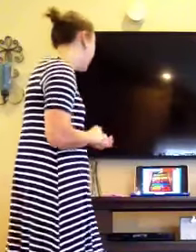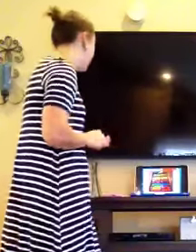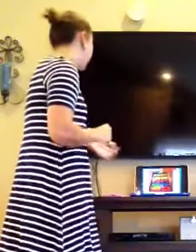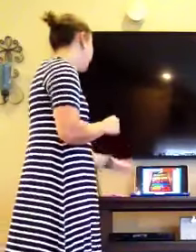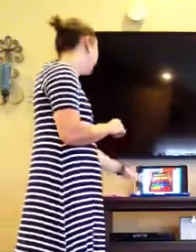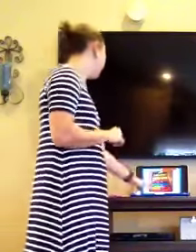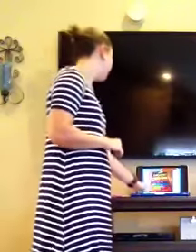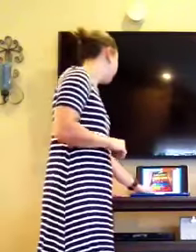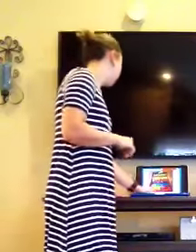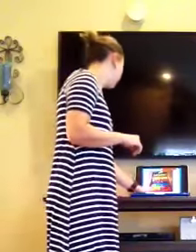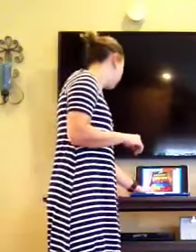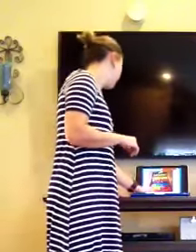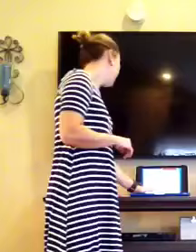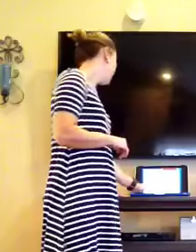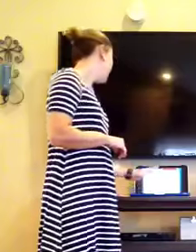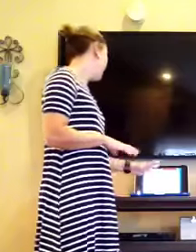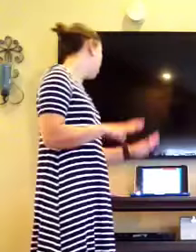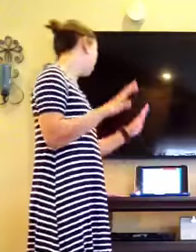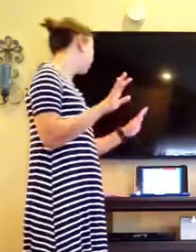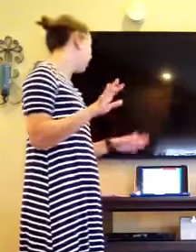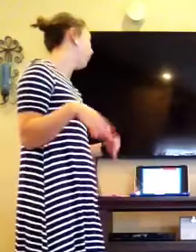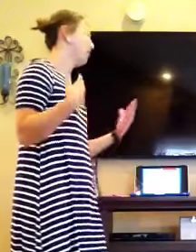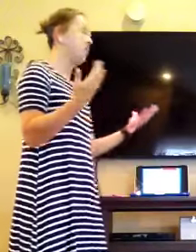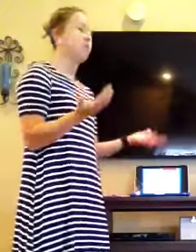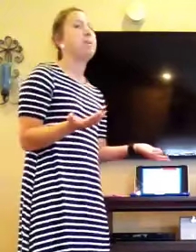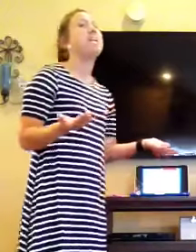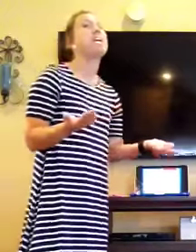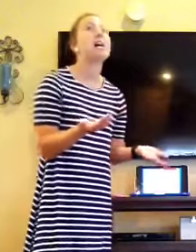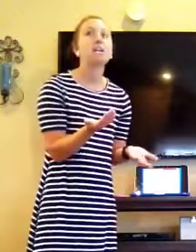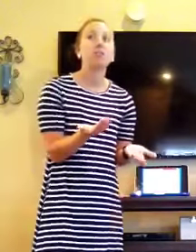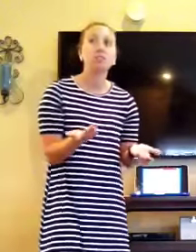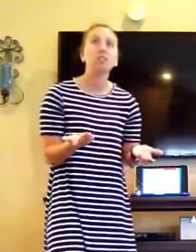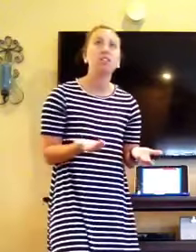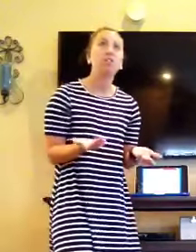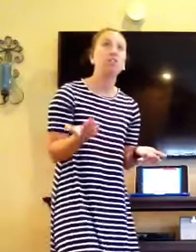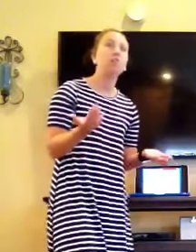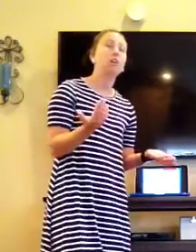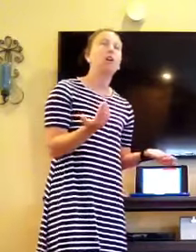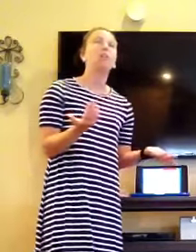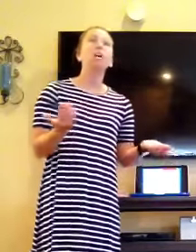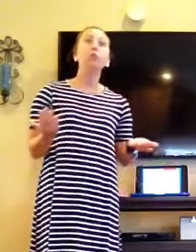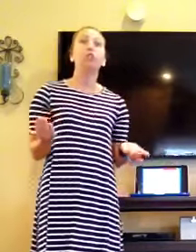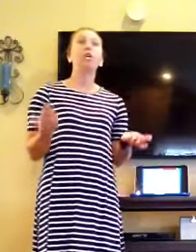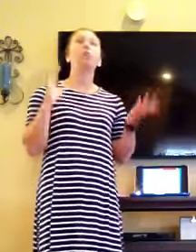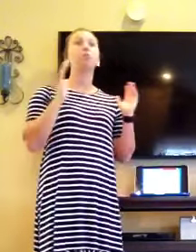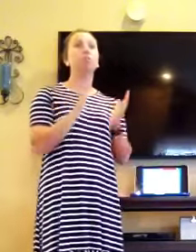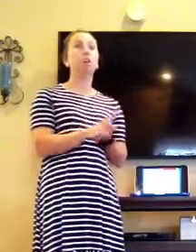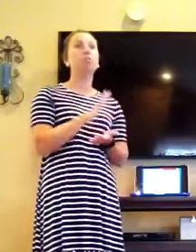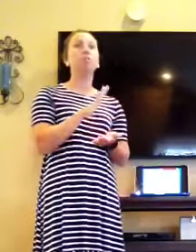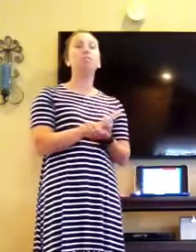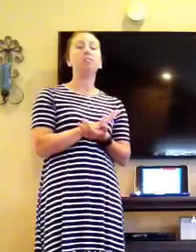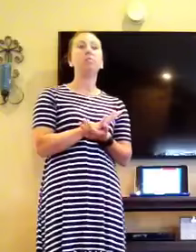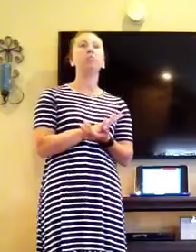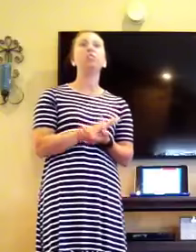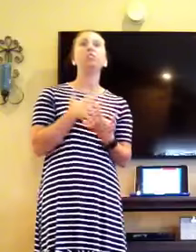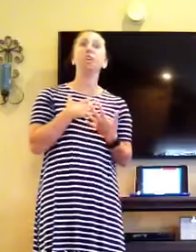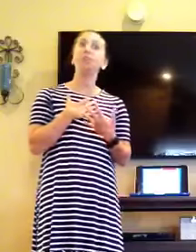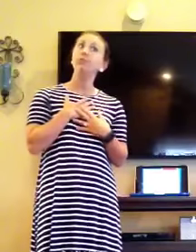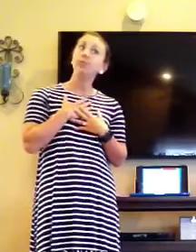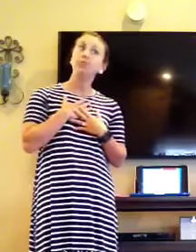week. But then also for the intermediate, I know that you guys use Dojo. You can also, I've done some research, I don't use Dojo,